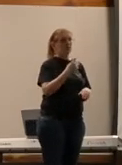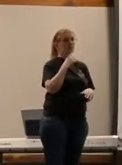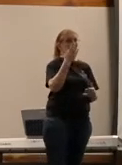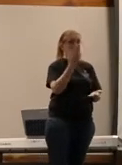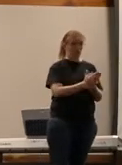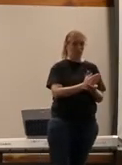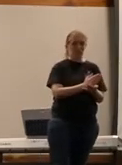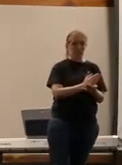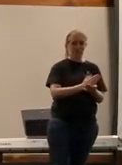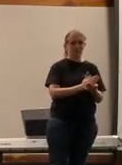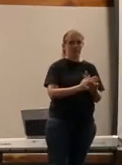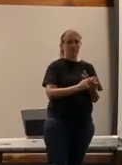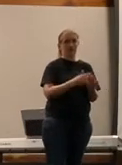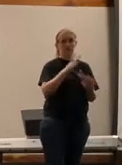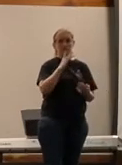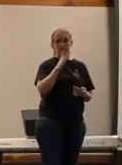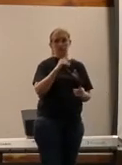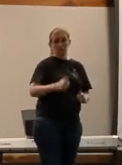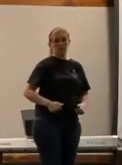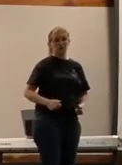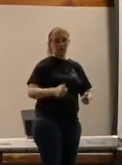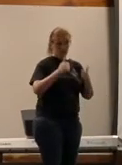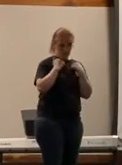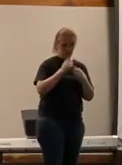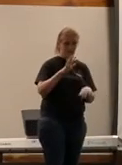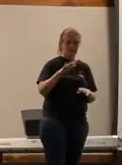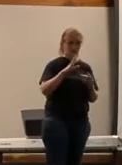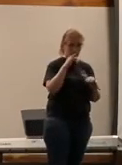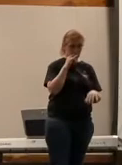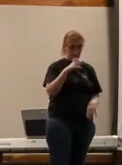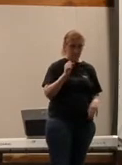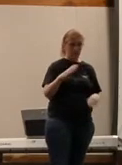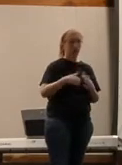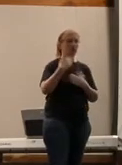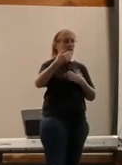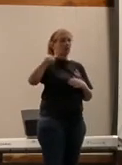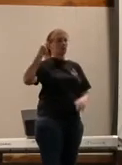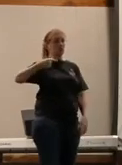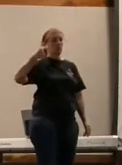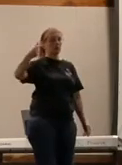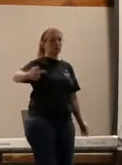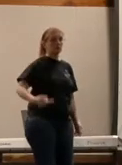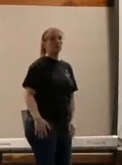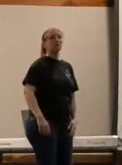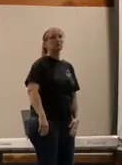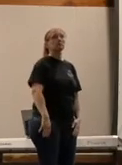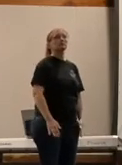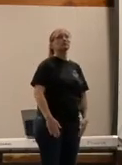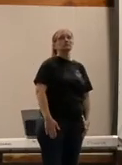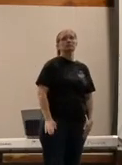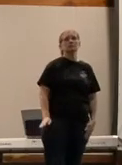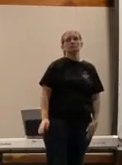it and start speaking life into your kids? They're the next generation.